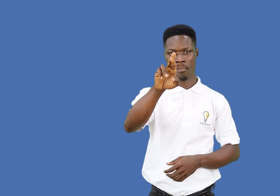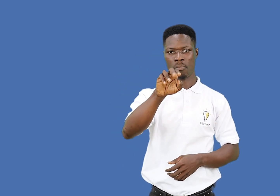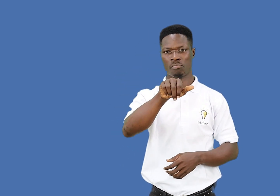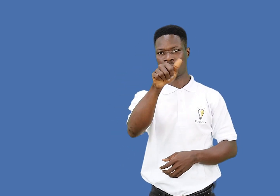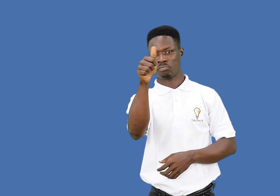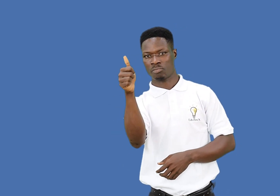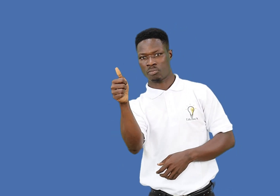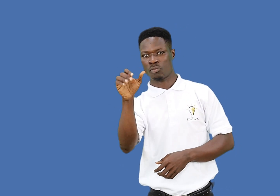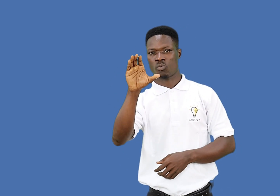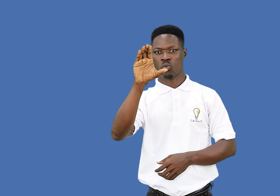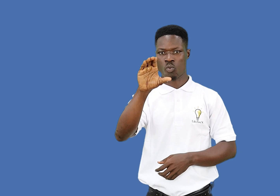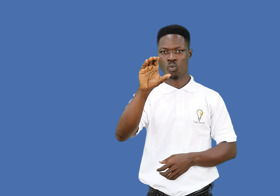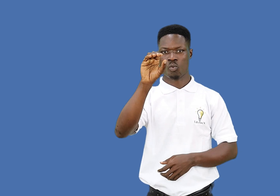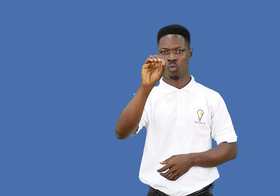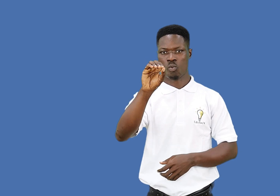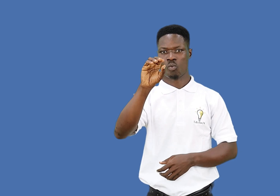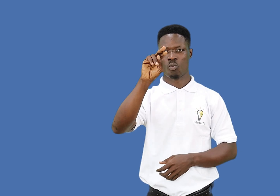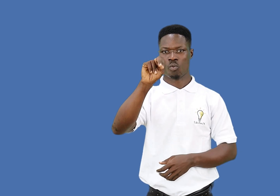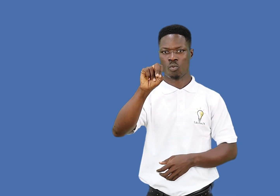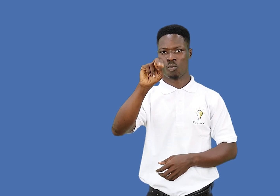Power connector.